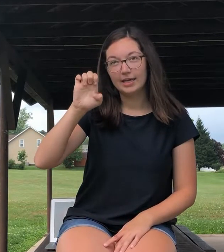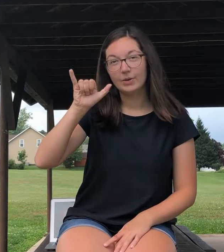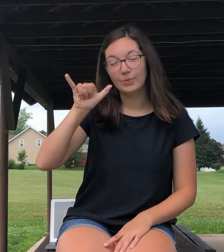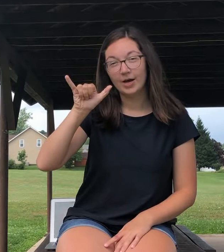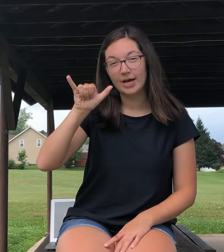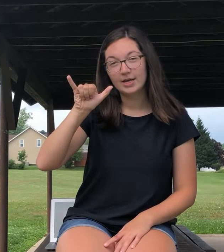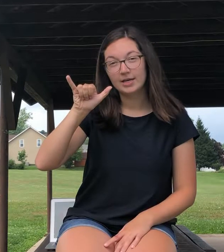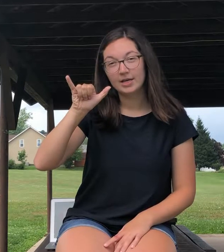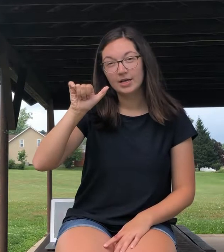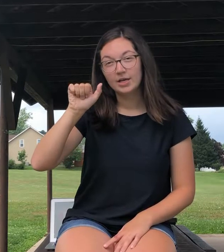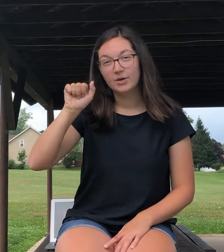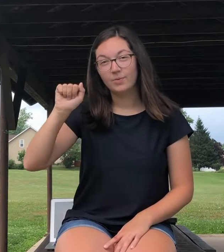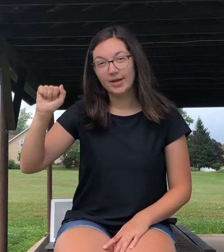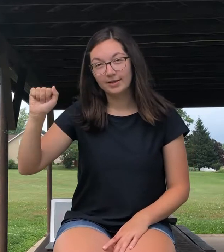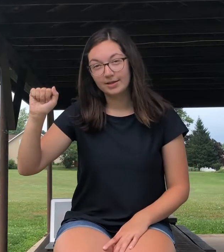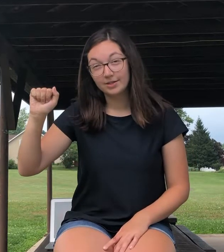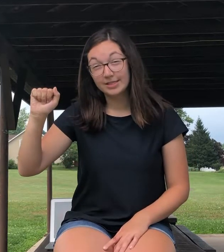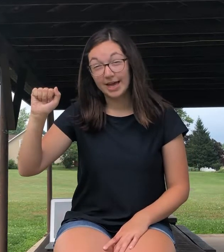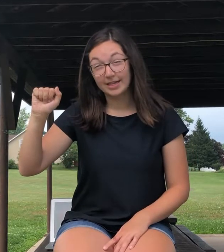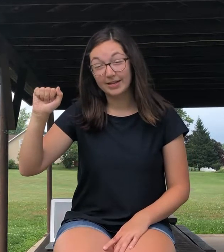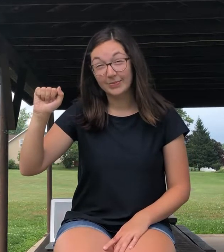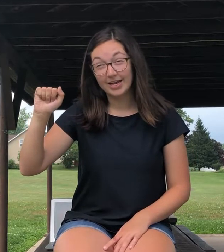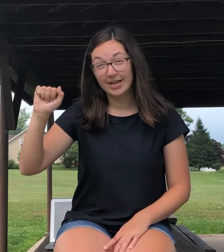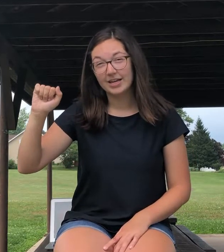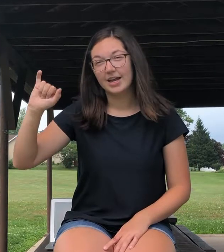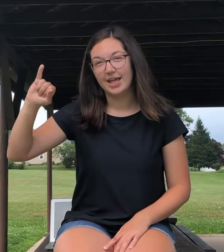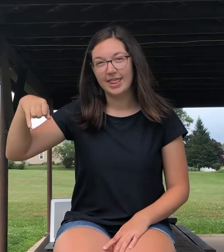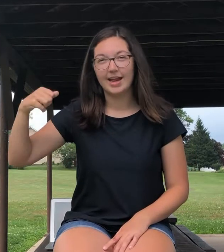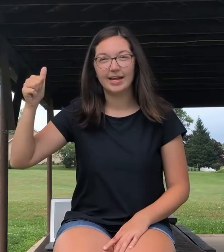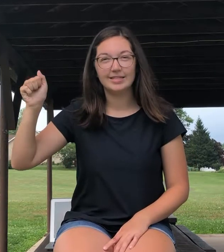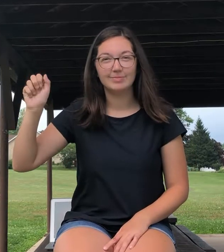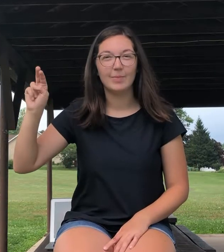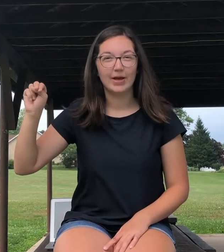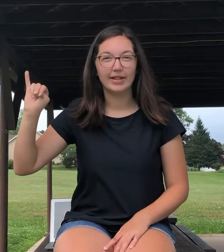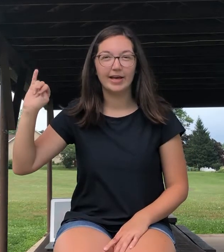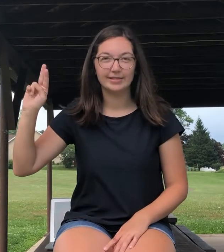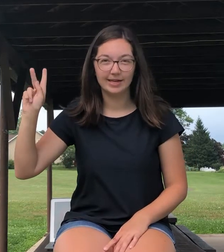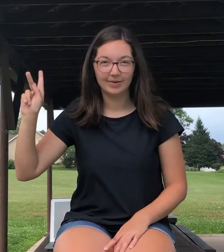-Y. Wait a little, slide a little bit, and then I can spell my last name.